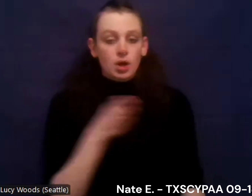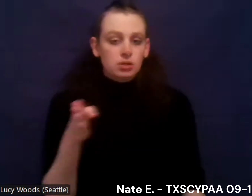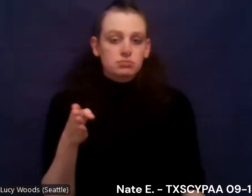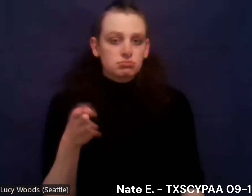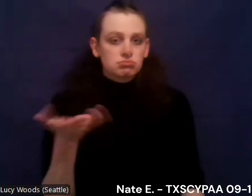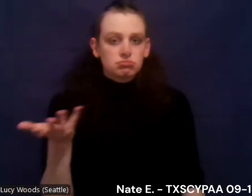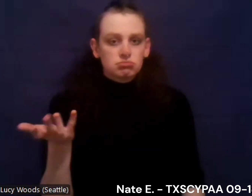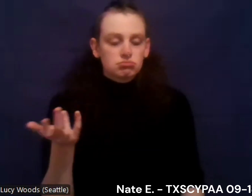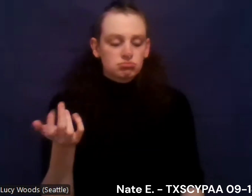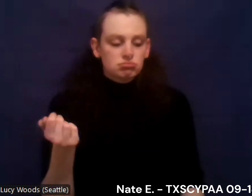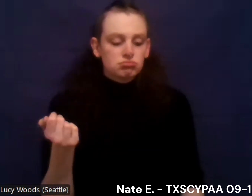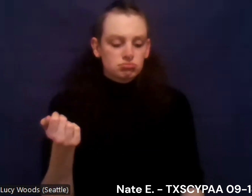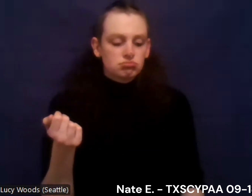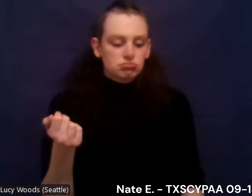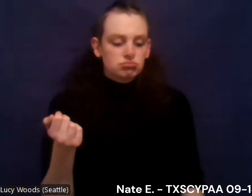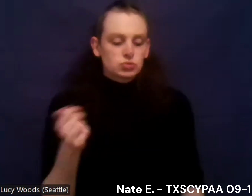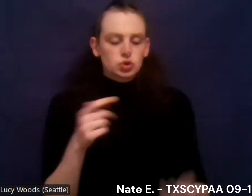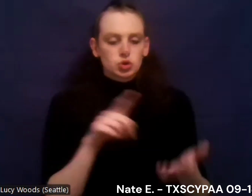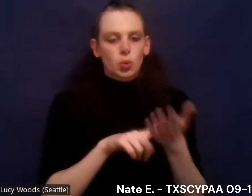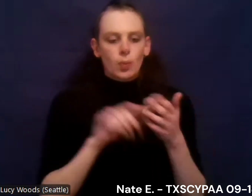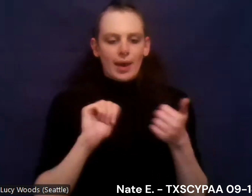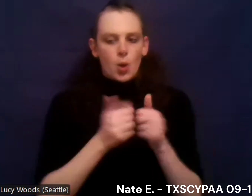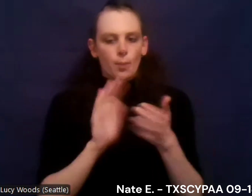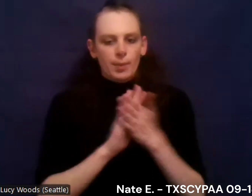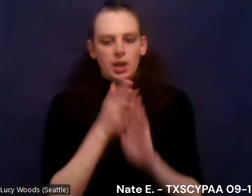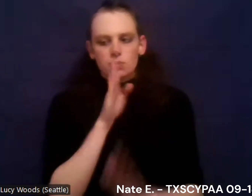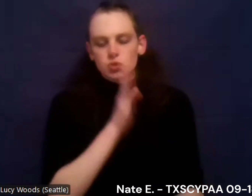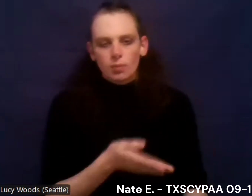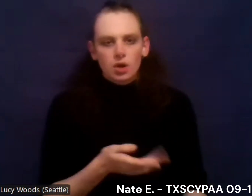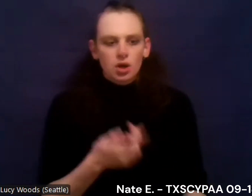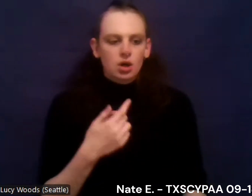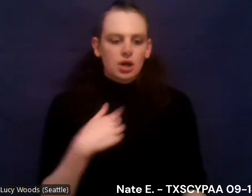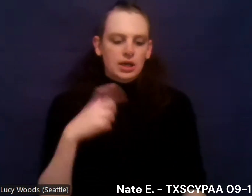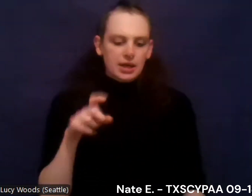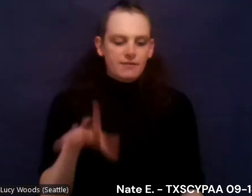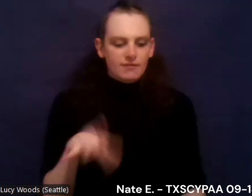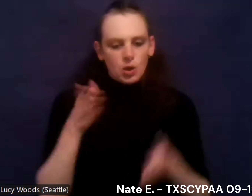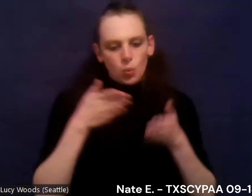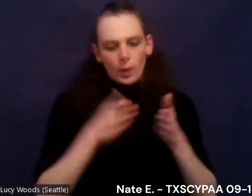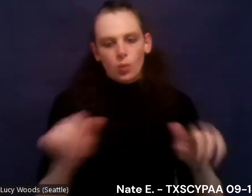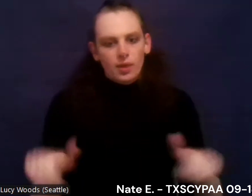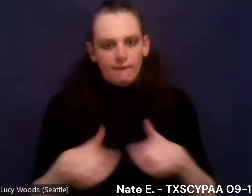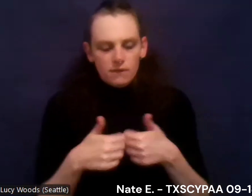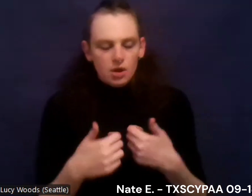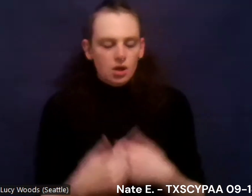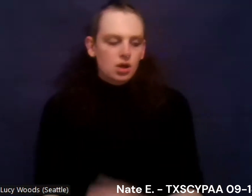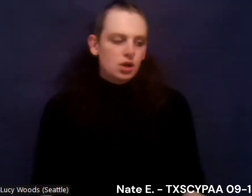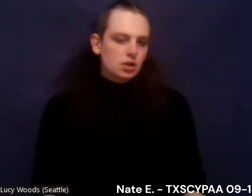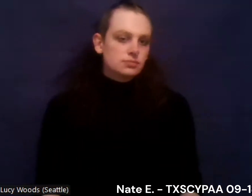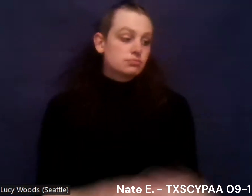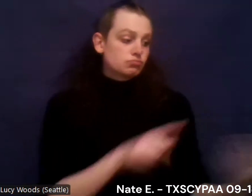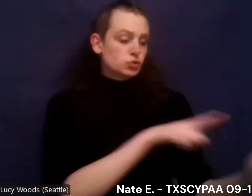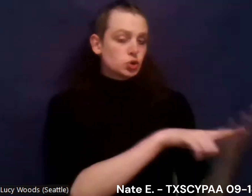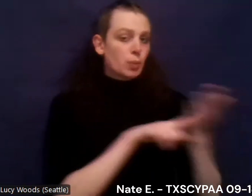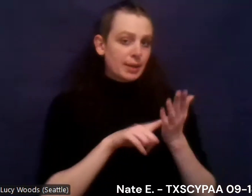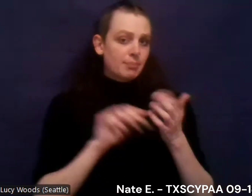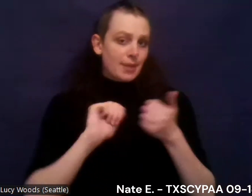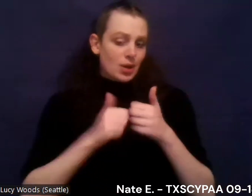like, how do I get sober? I need to get sober. I need to learn to find a way to live, and like, so he showed me the instructions on how to